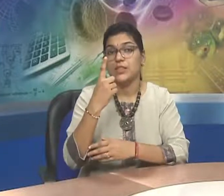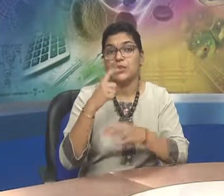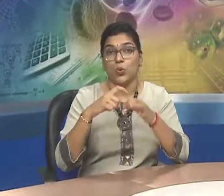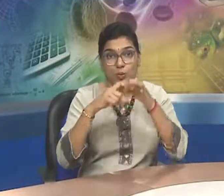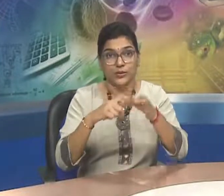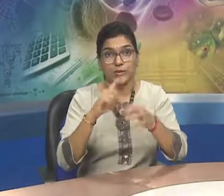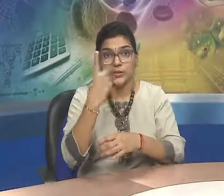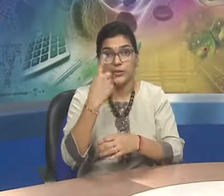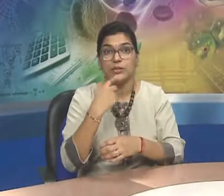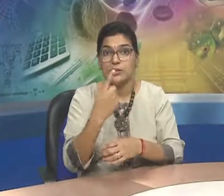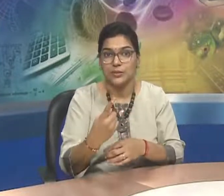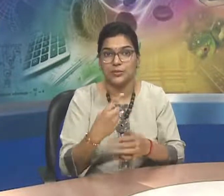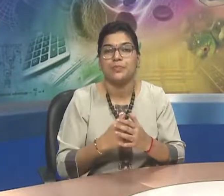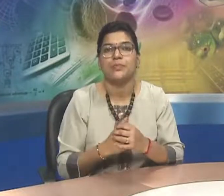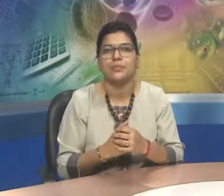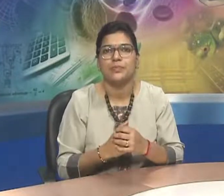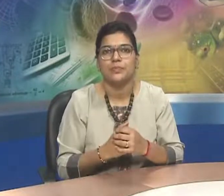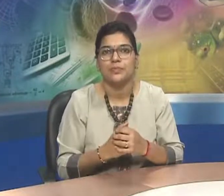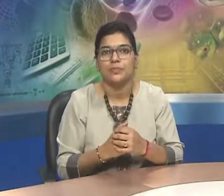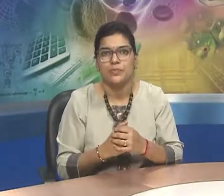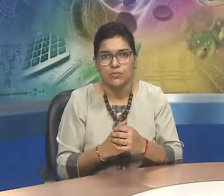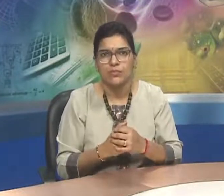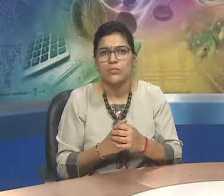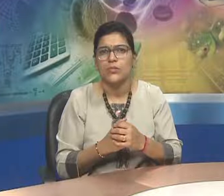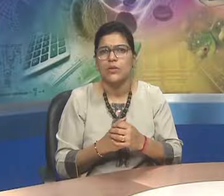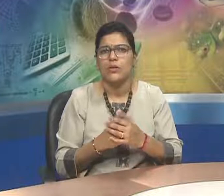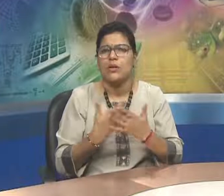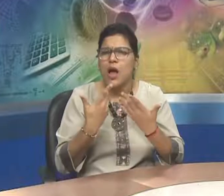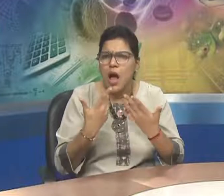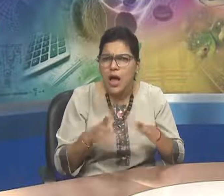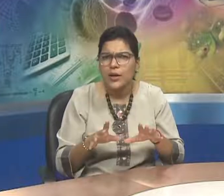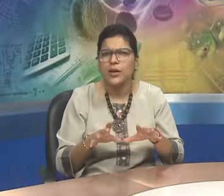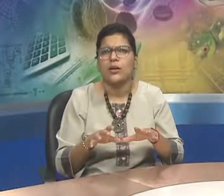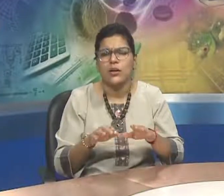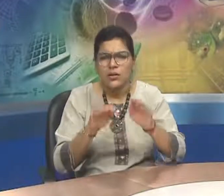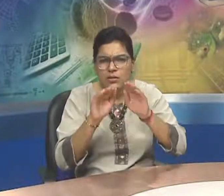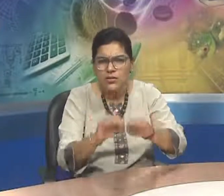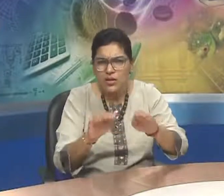This is the first question. This question says,